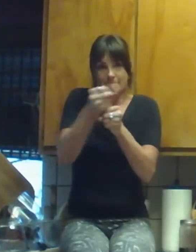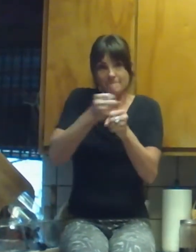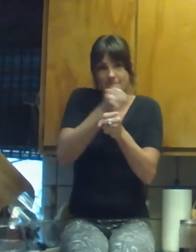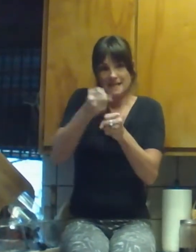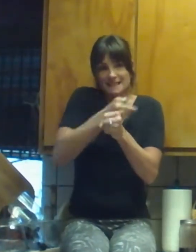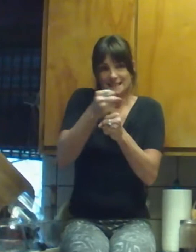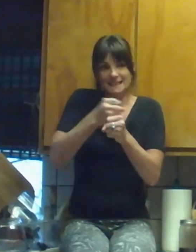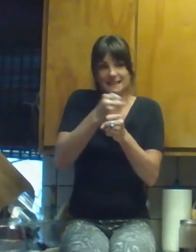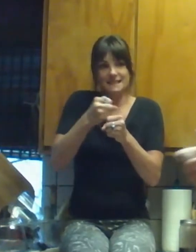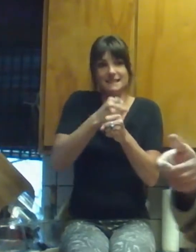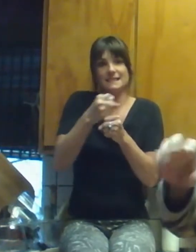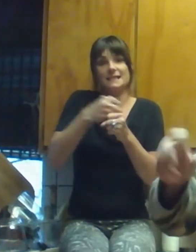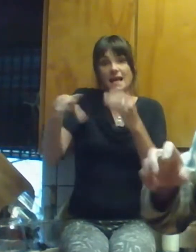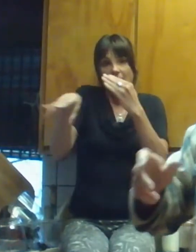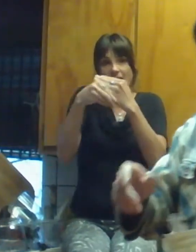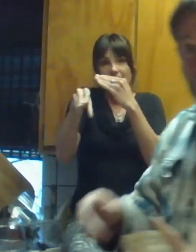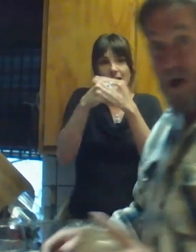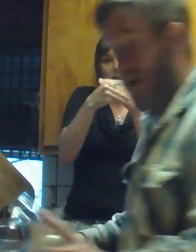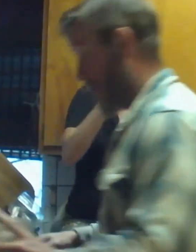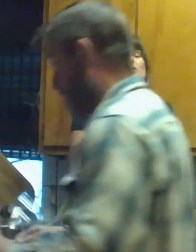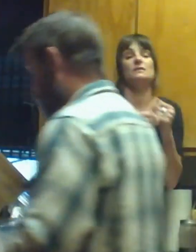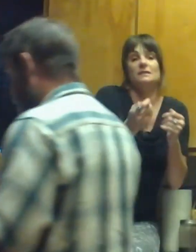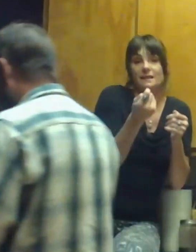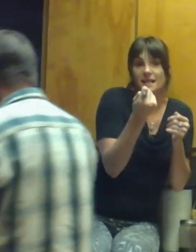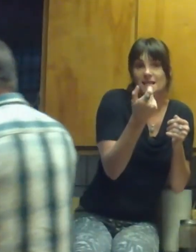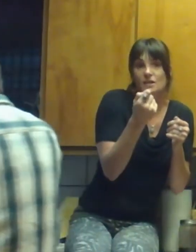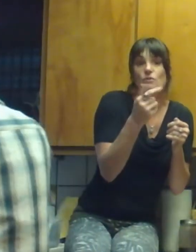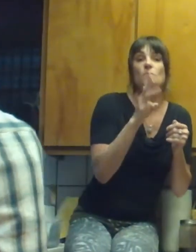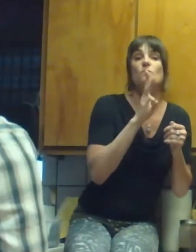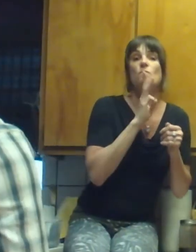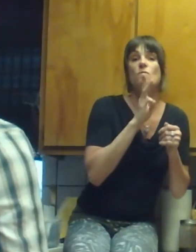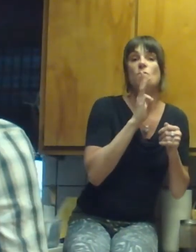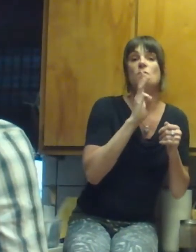and I go to the sink and add a splash of water.